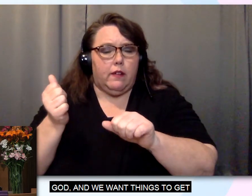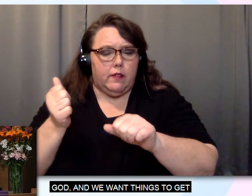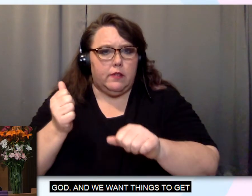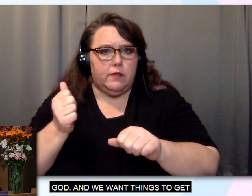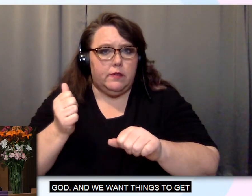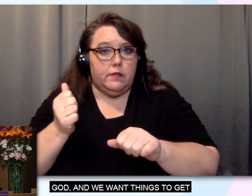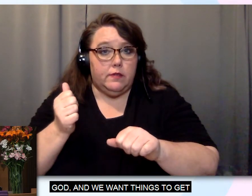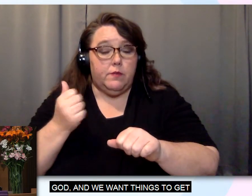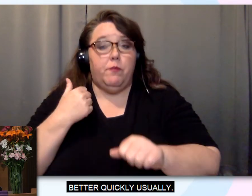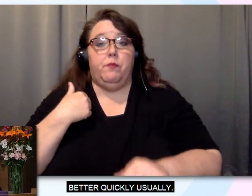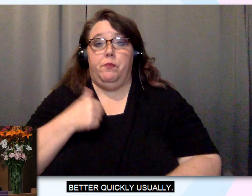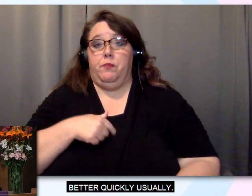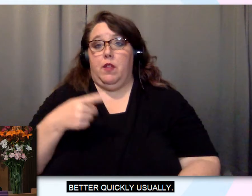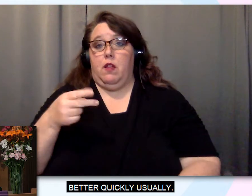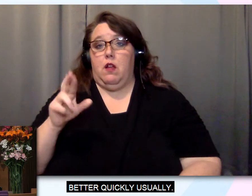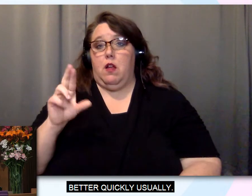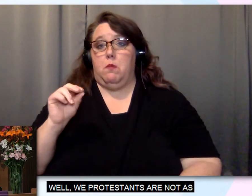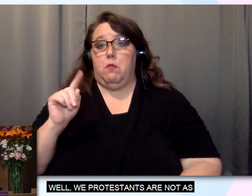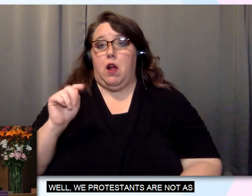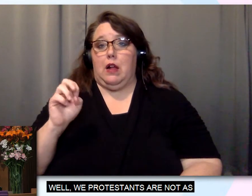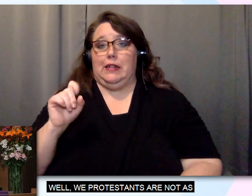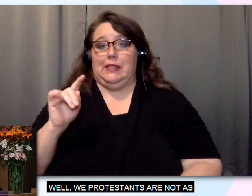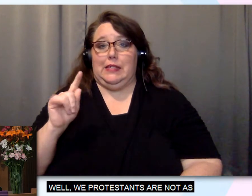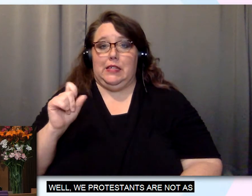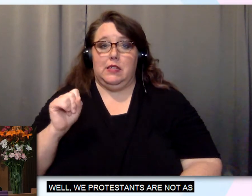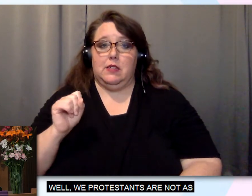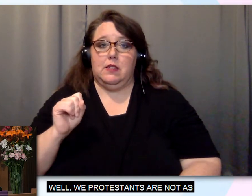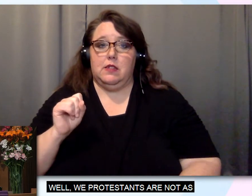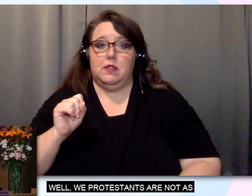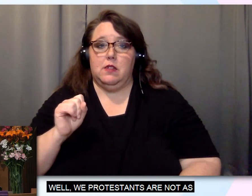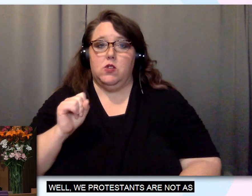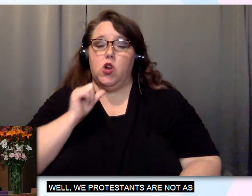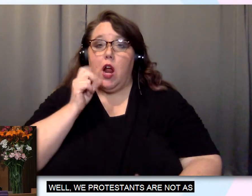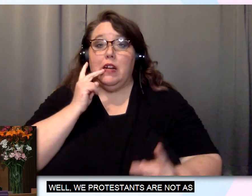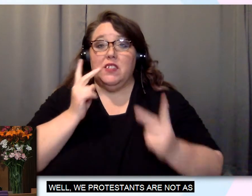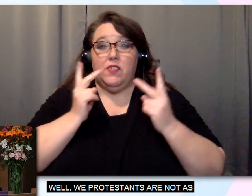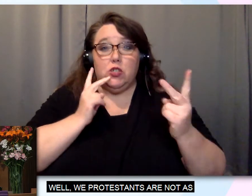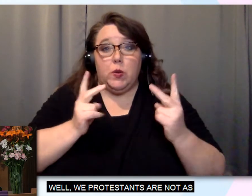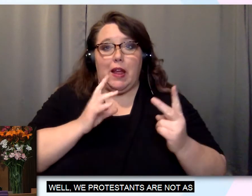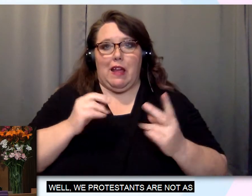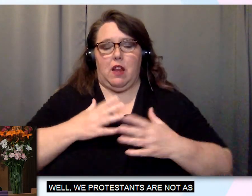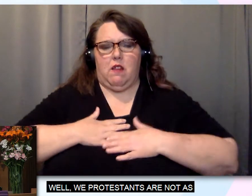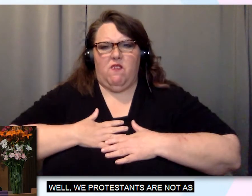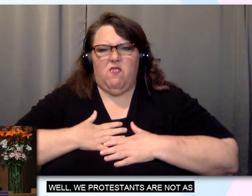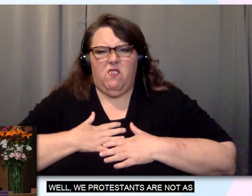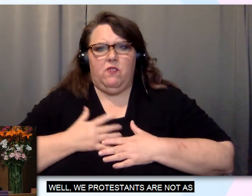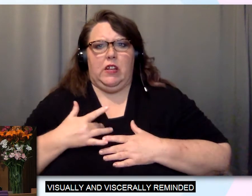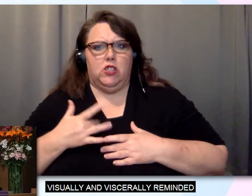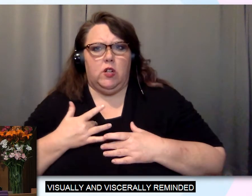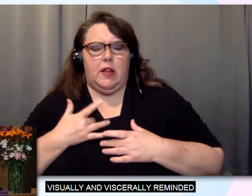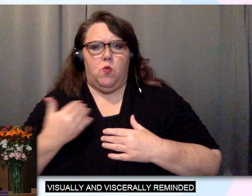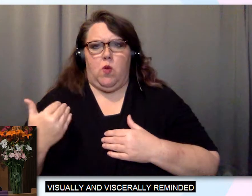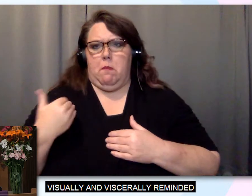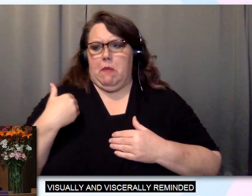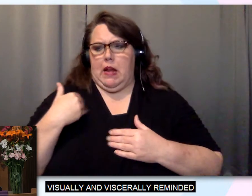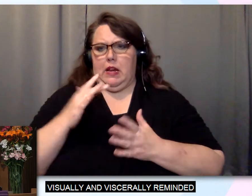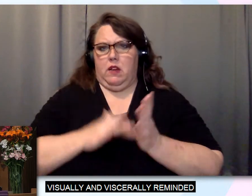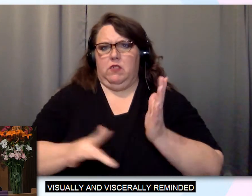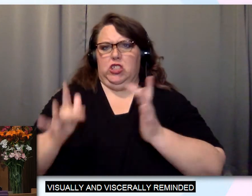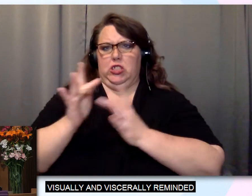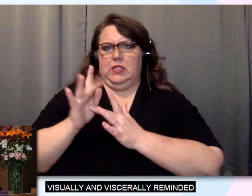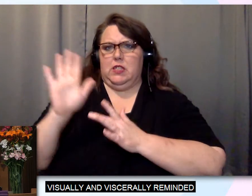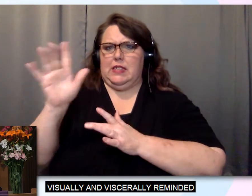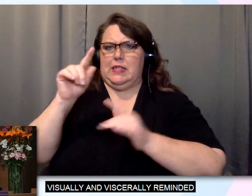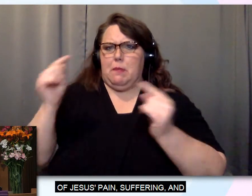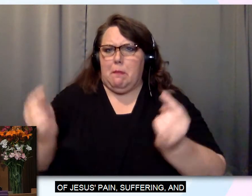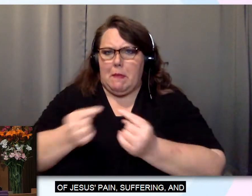Well, we Protestants, I think, are not as visually and viscerally